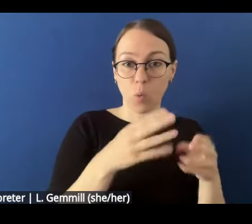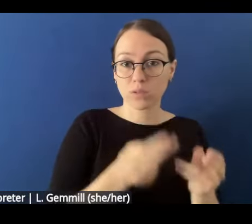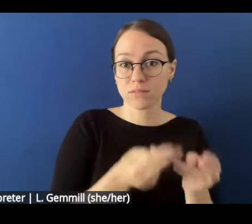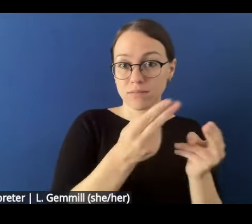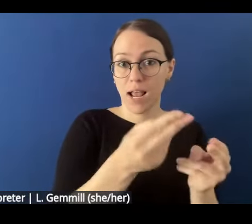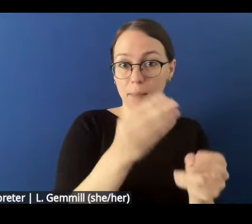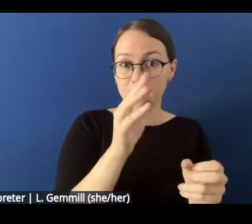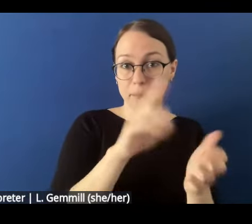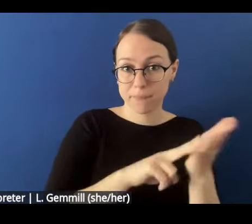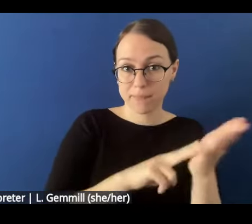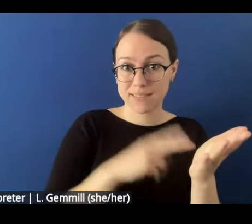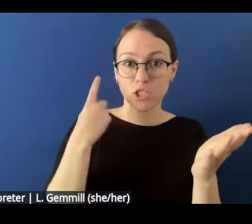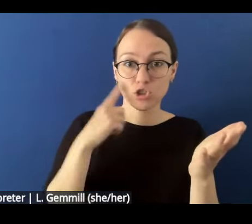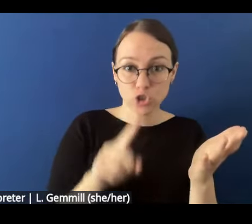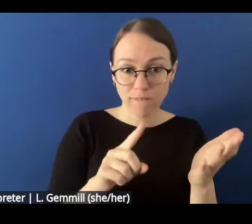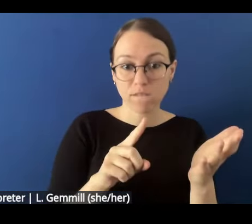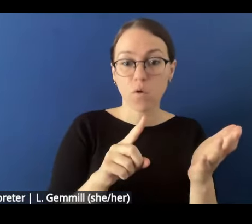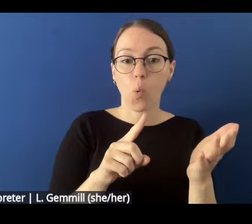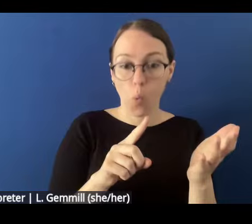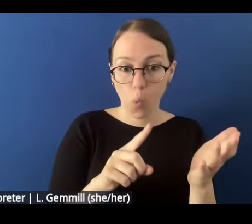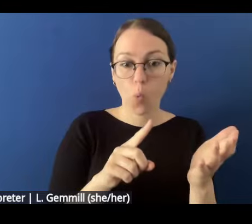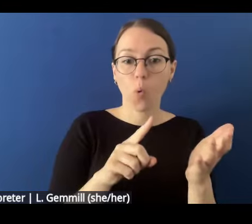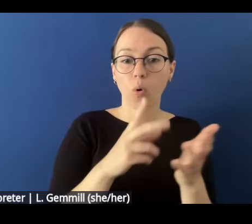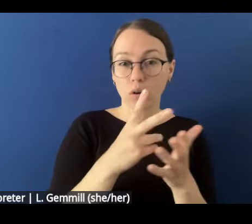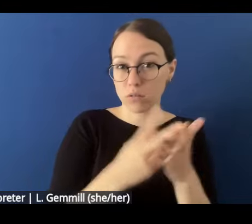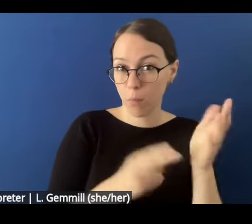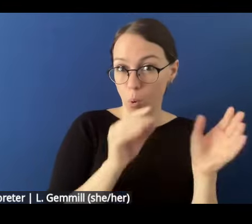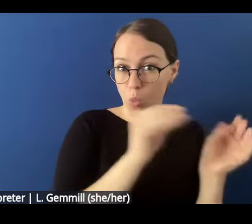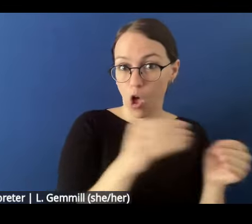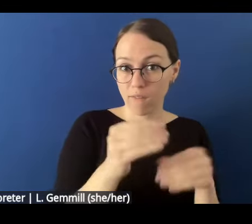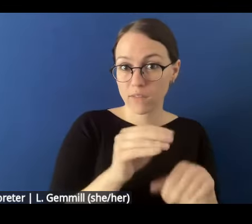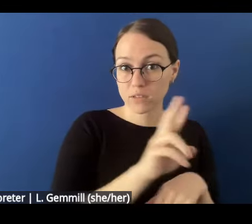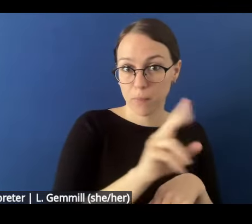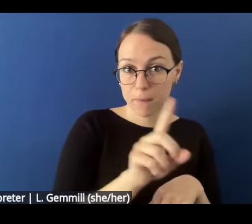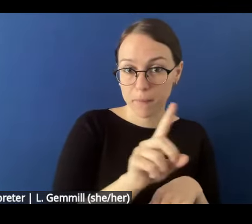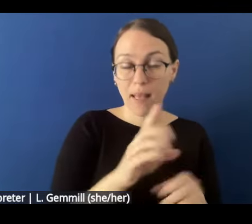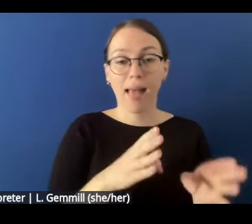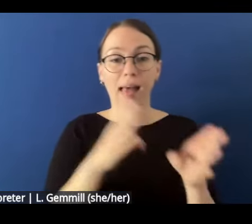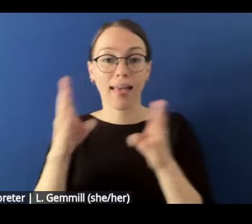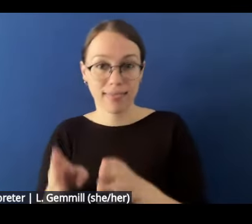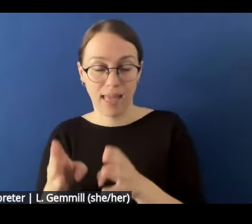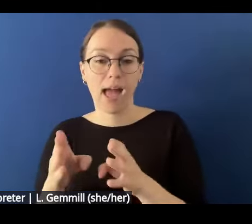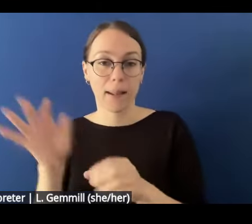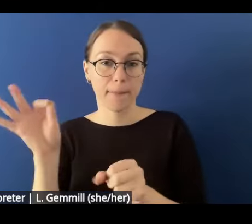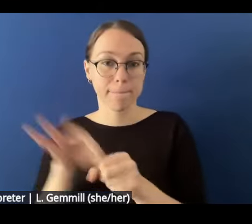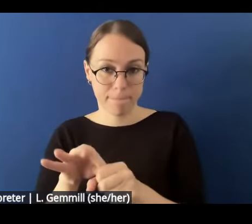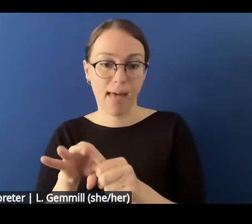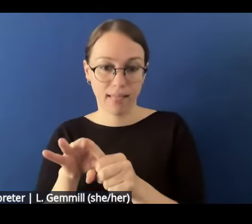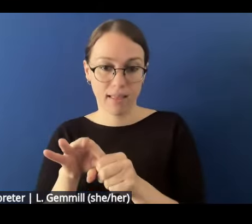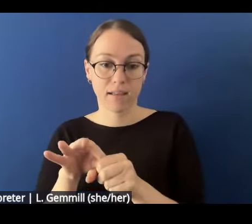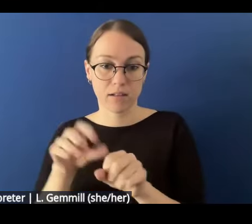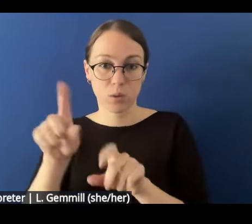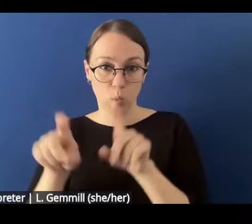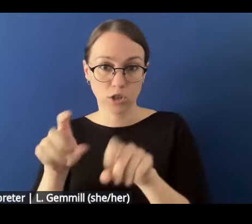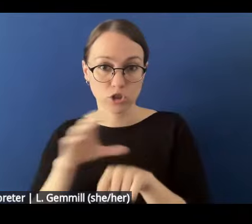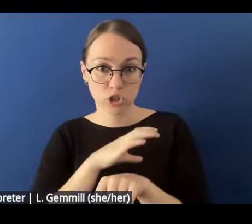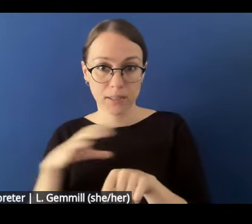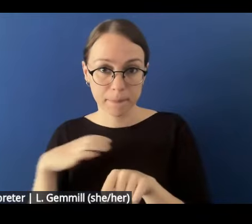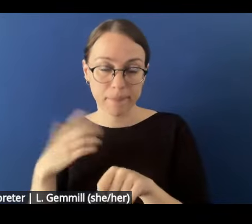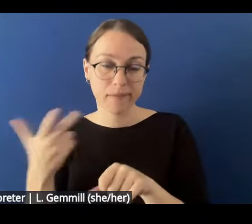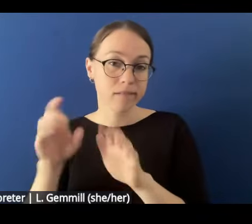offices, and then have one manual that's focused on ballot question committees and the statewide ballot questions, so constitutional